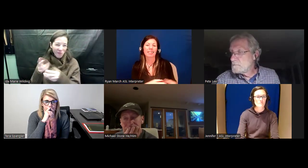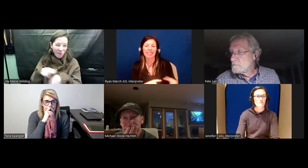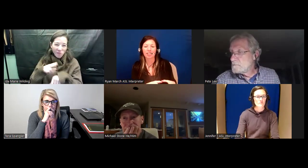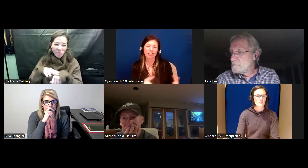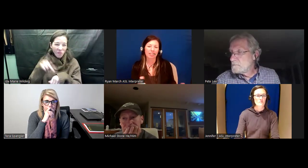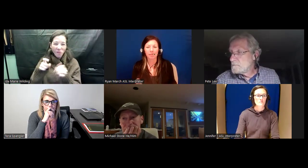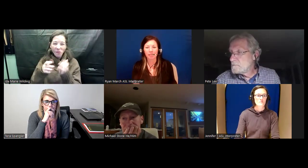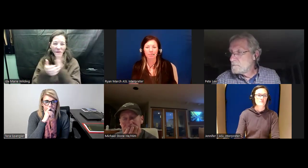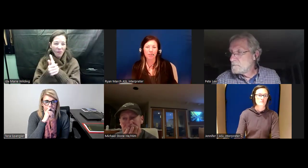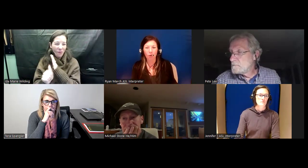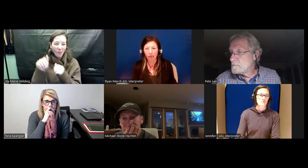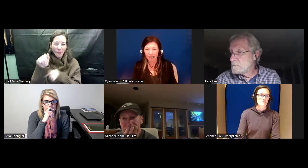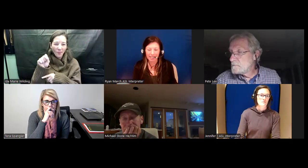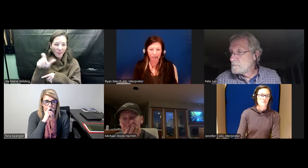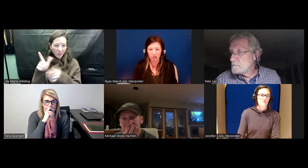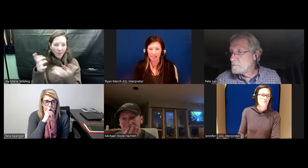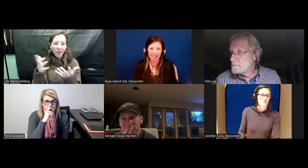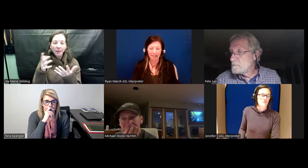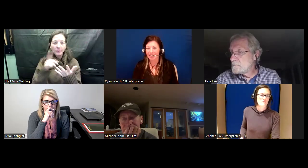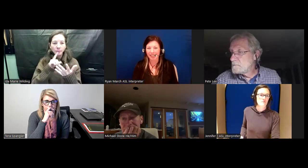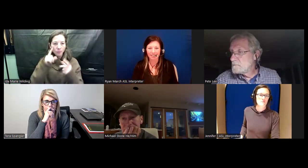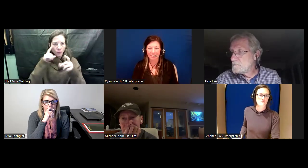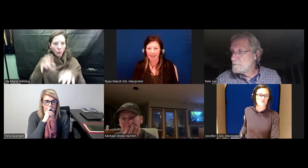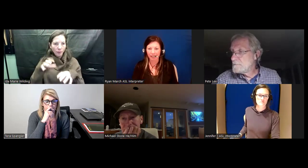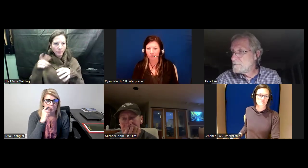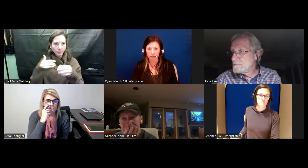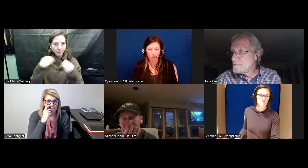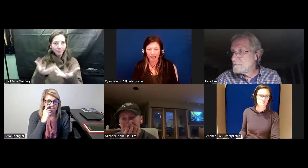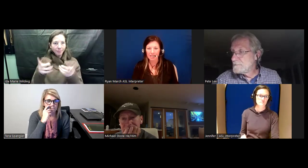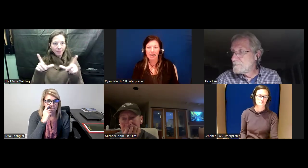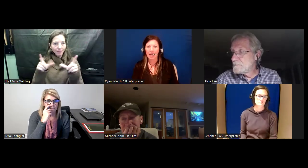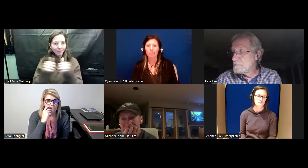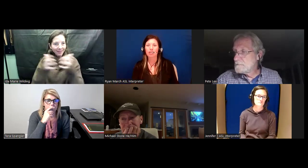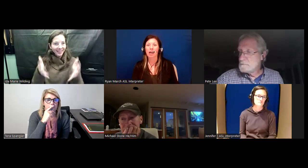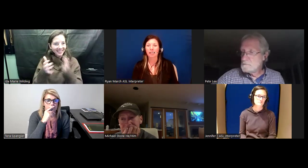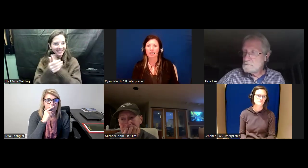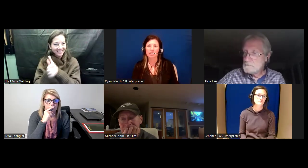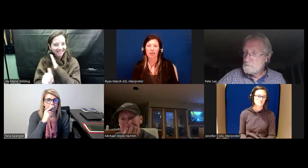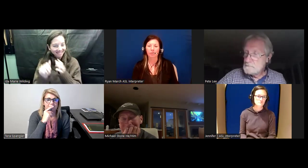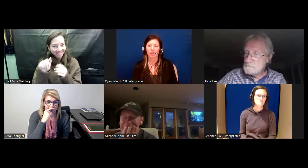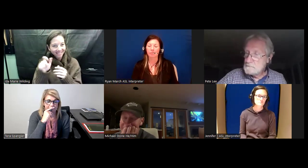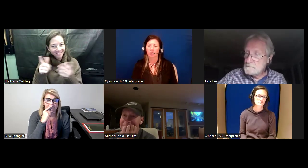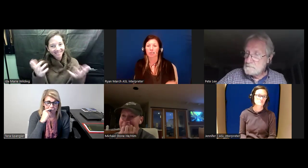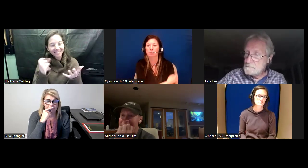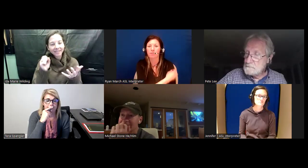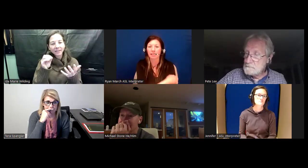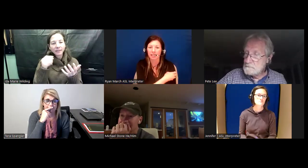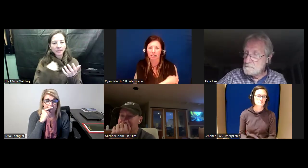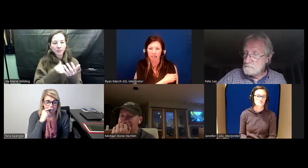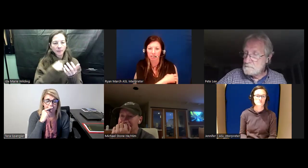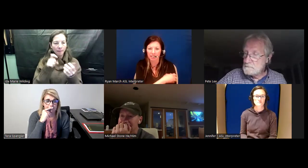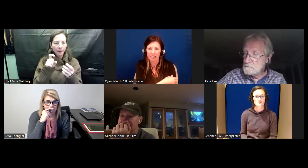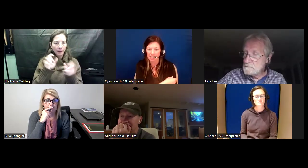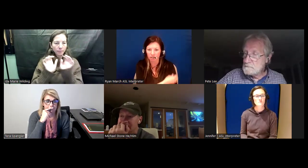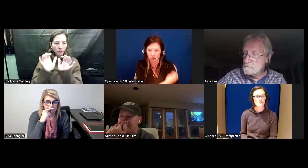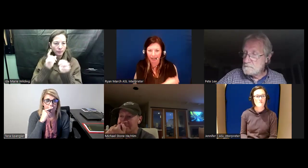But the teachers, I mean, but of course they have to be skilled in ASL and fluent. I'm shocked, that we're able to provide